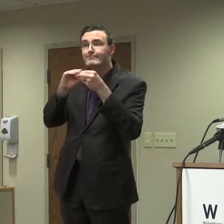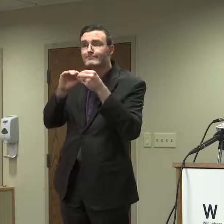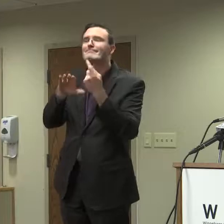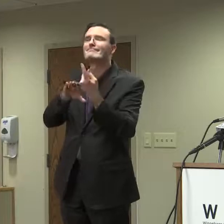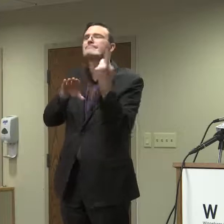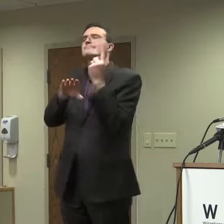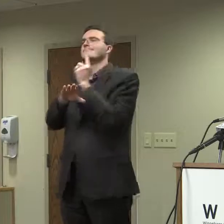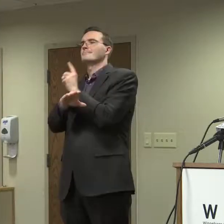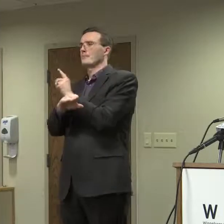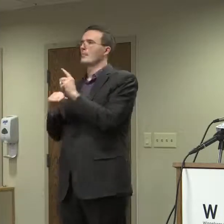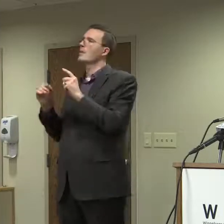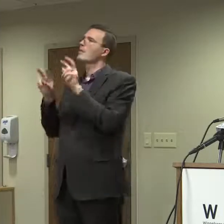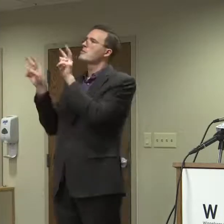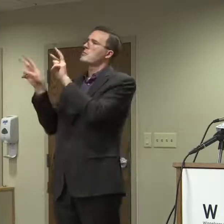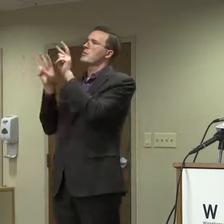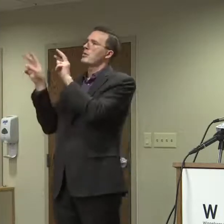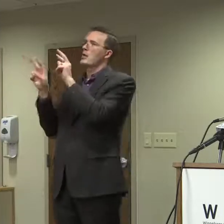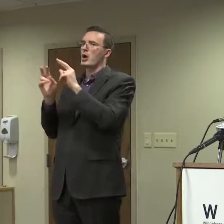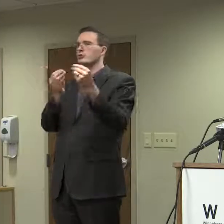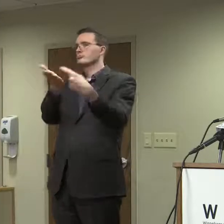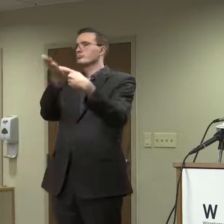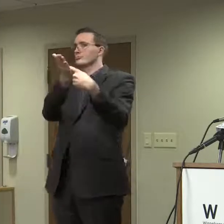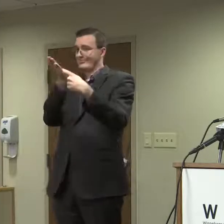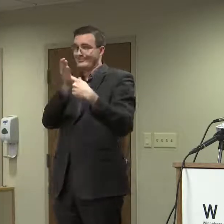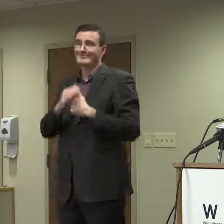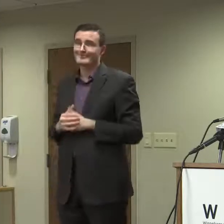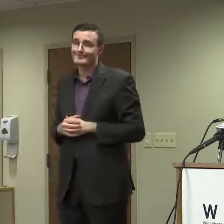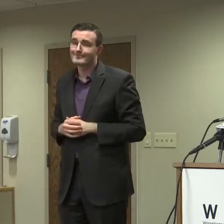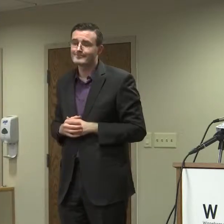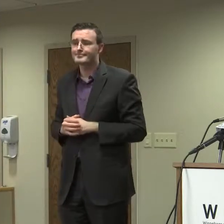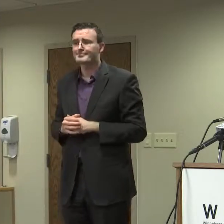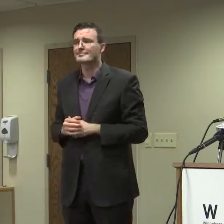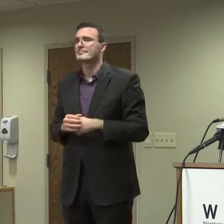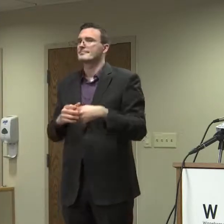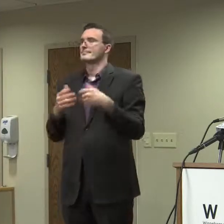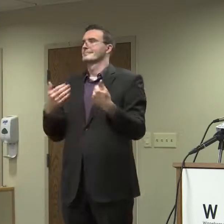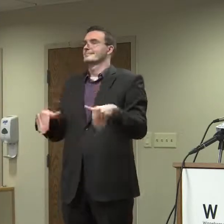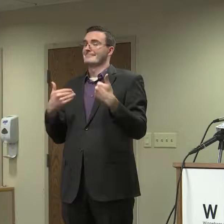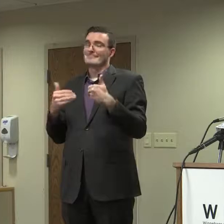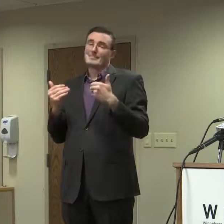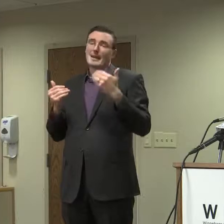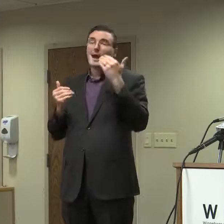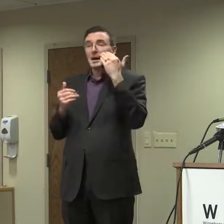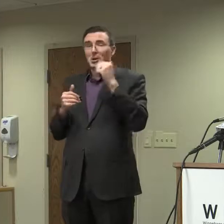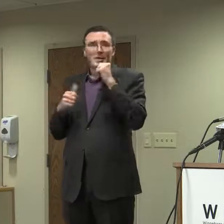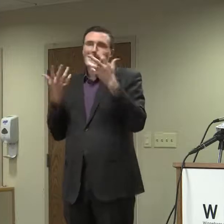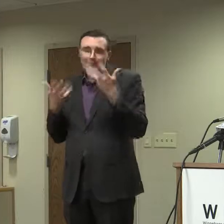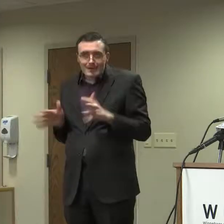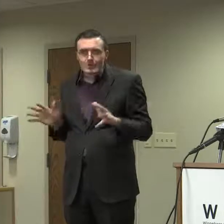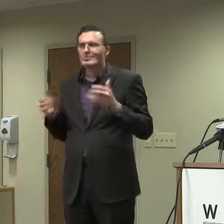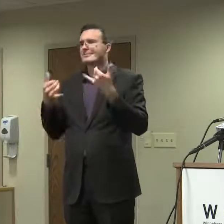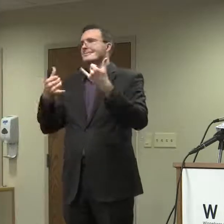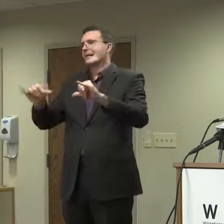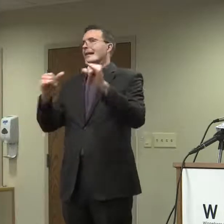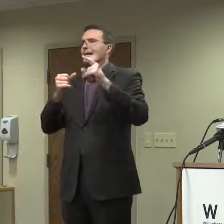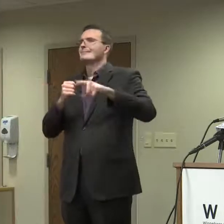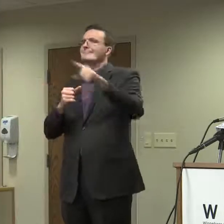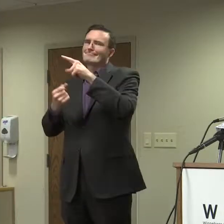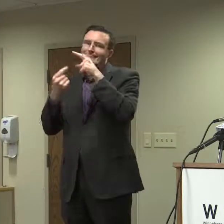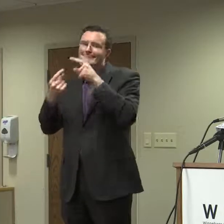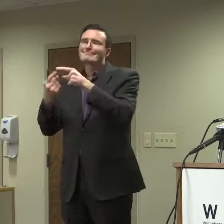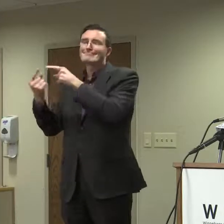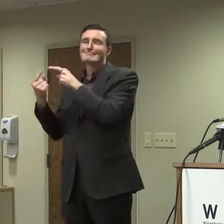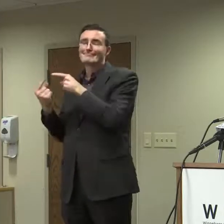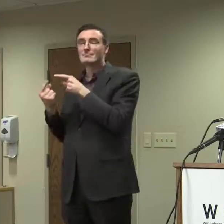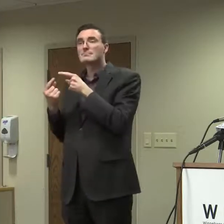with the pandemic. So we have a long way to go. We still know people are struggling. I mentioned this last week, but just want to get out